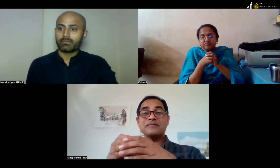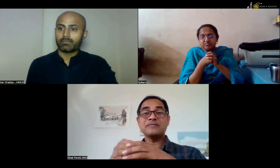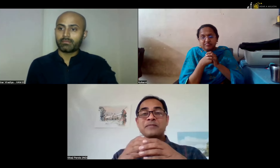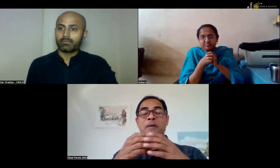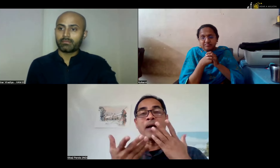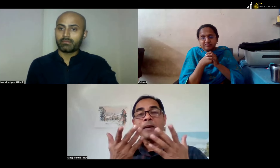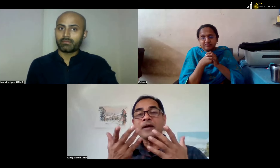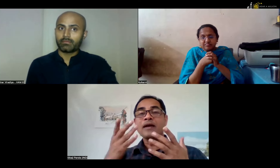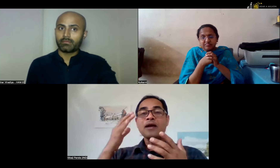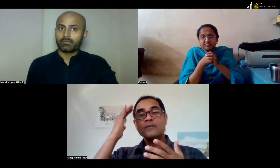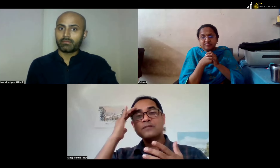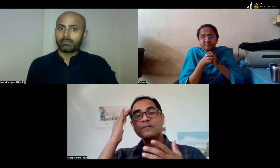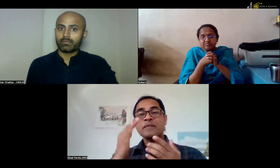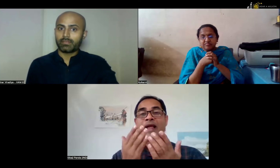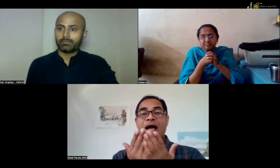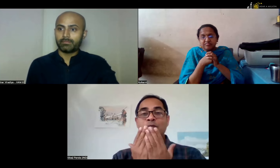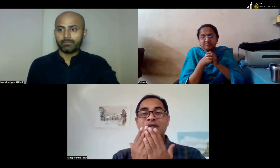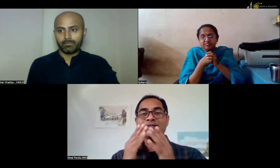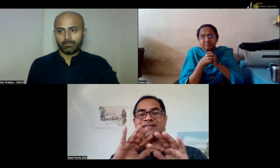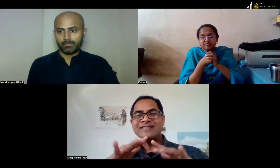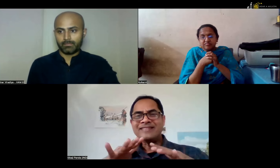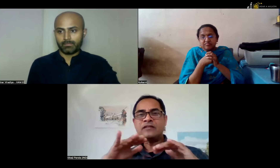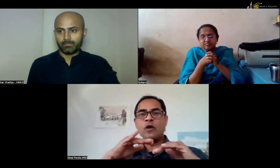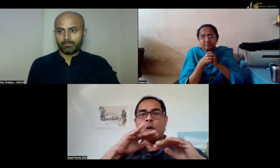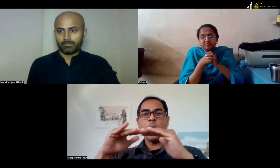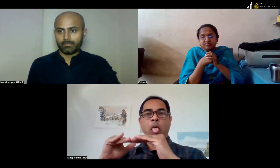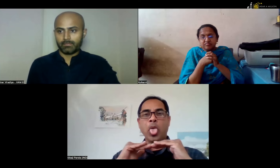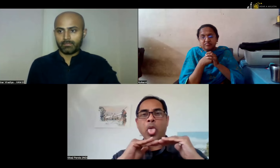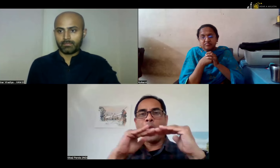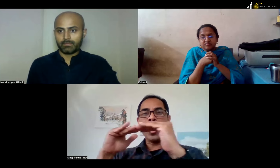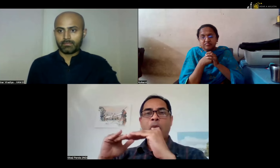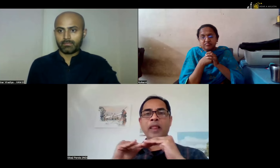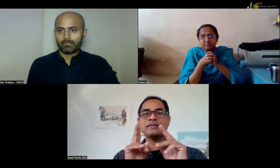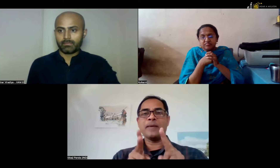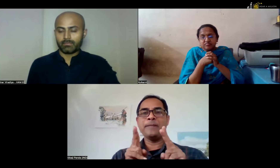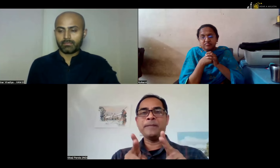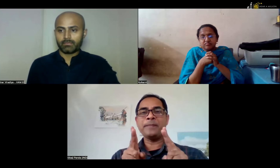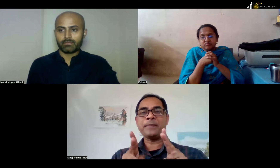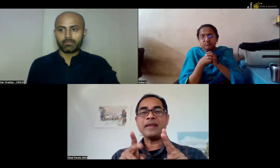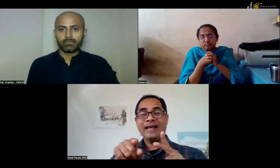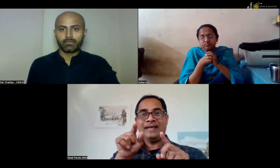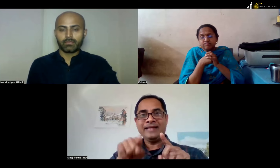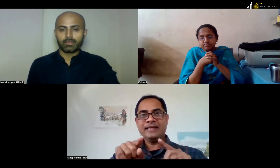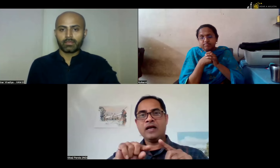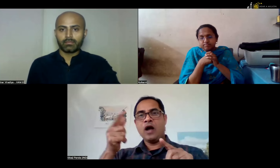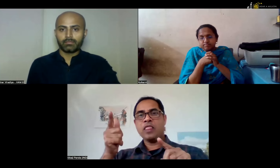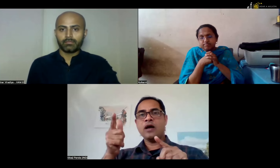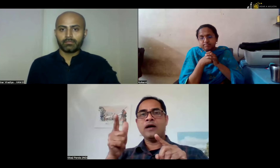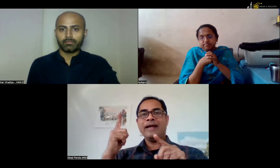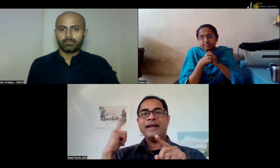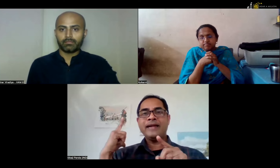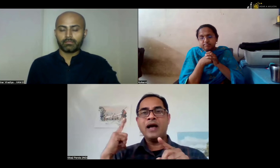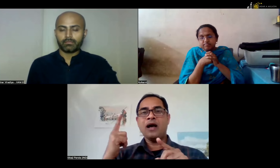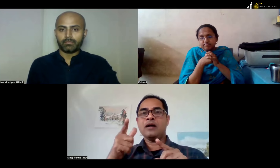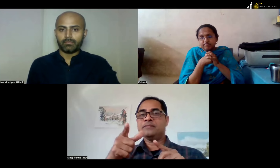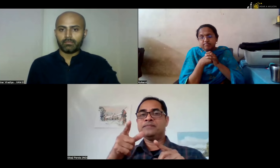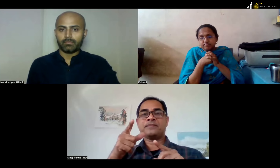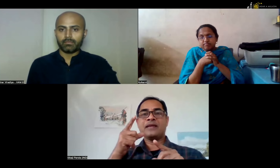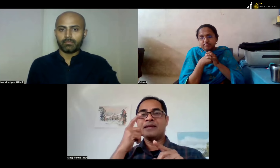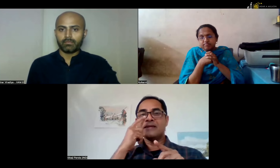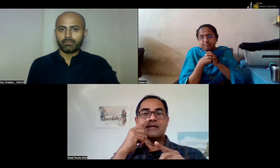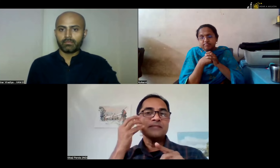let the government know about this fact. But sometimes they talk about the education, that's